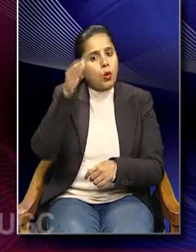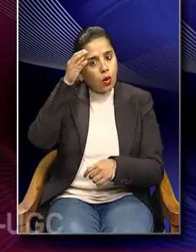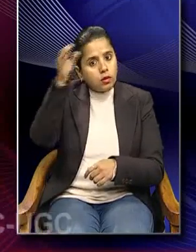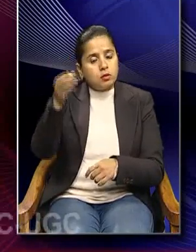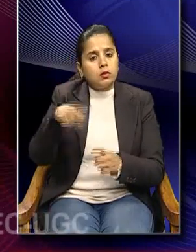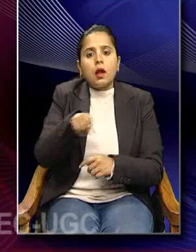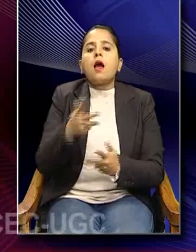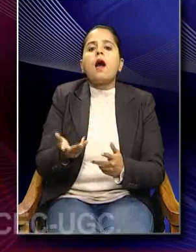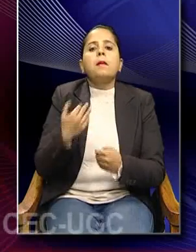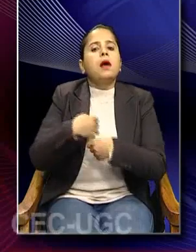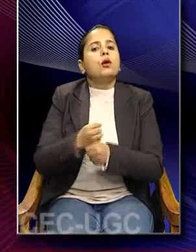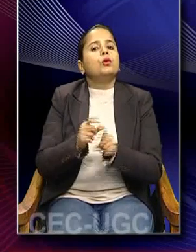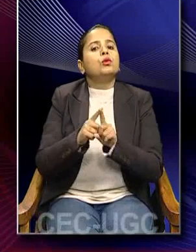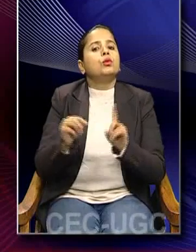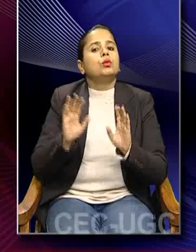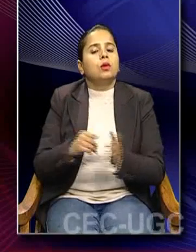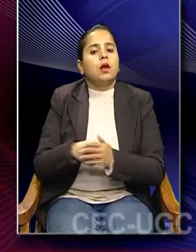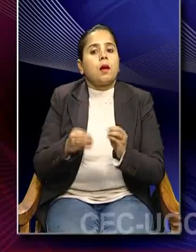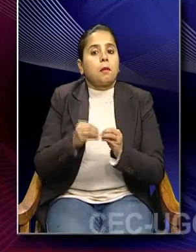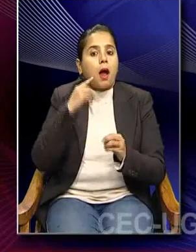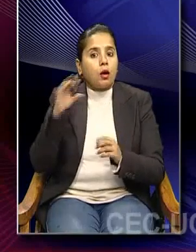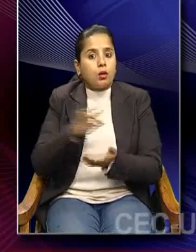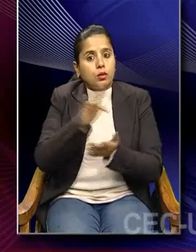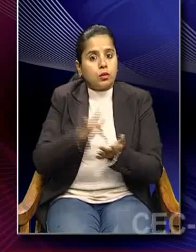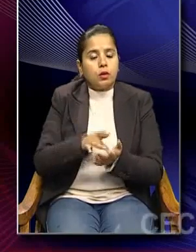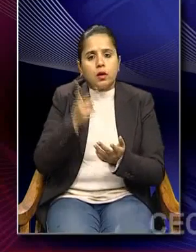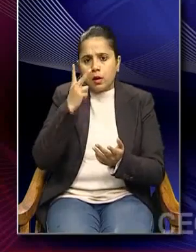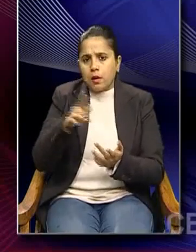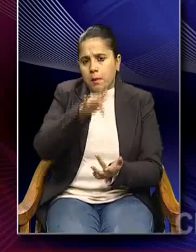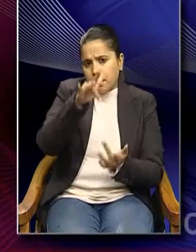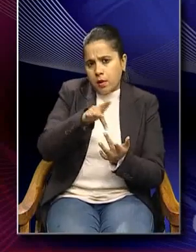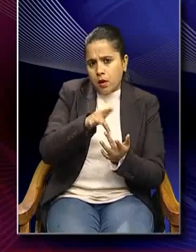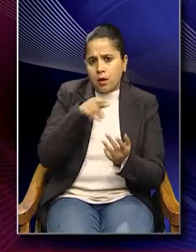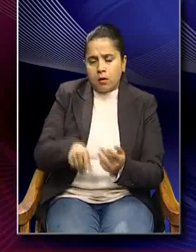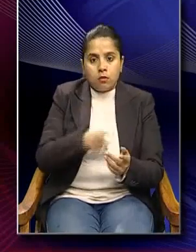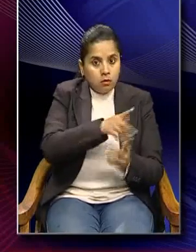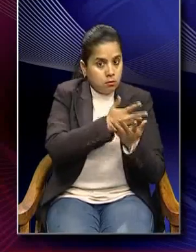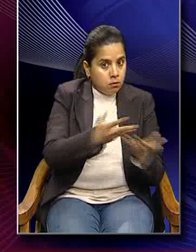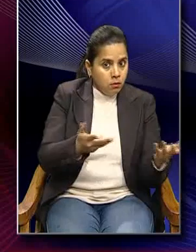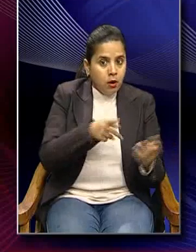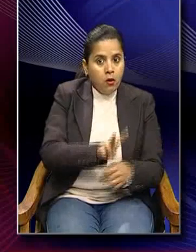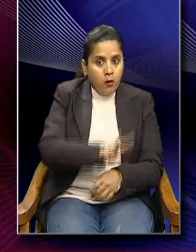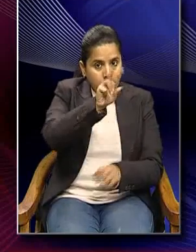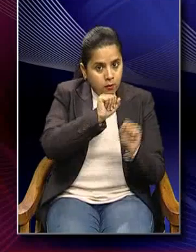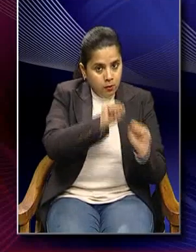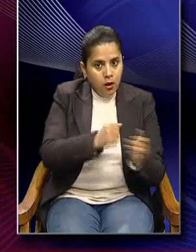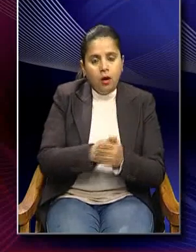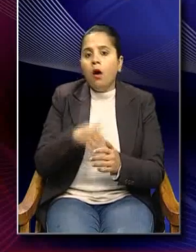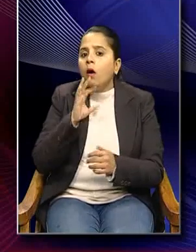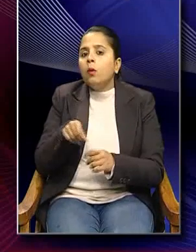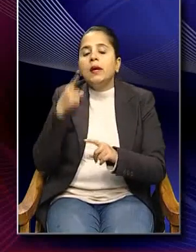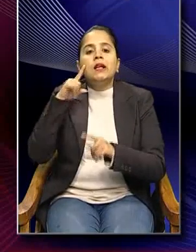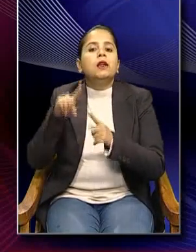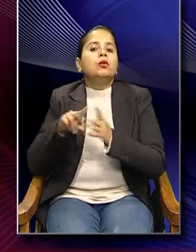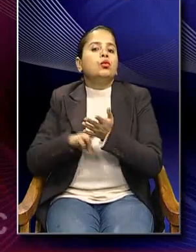is made in biocentrism between the instrumental value and the intrinsic